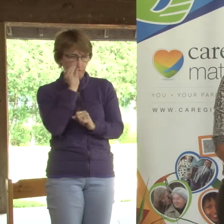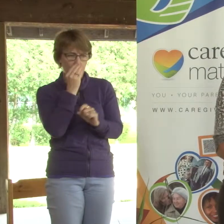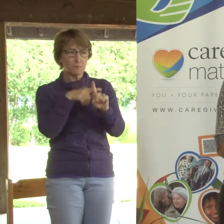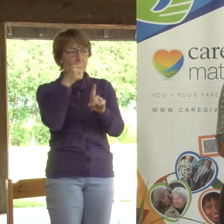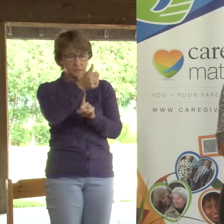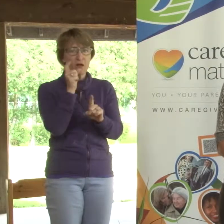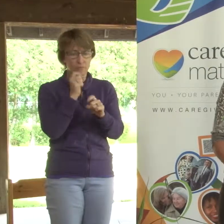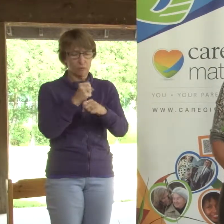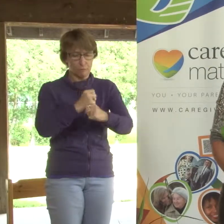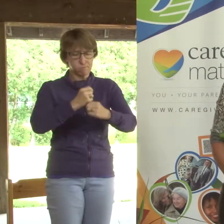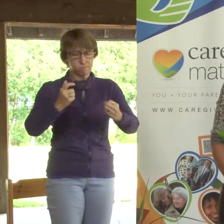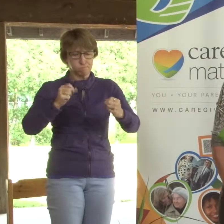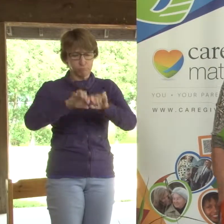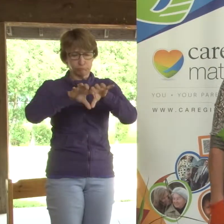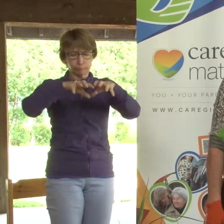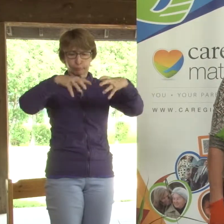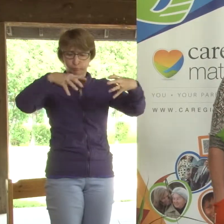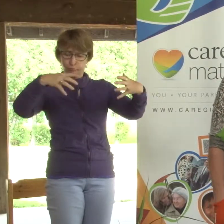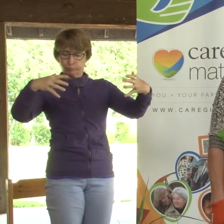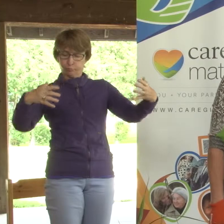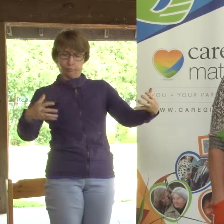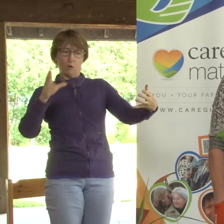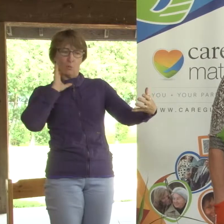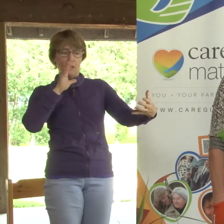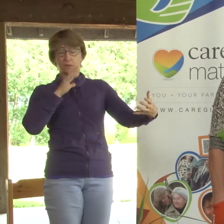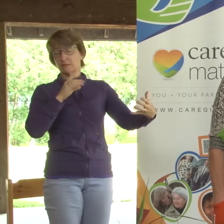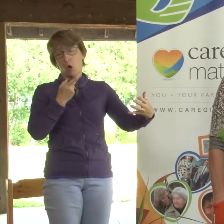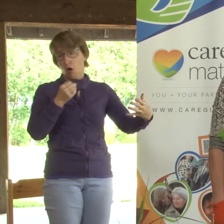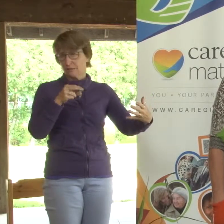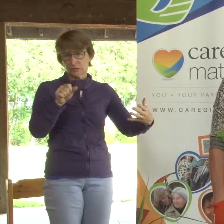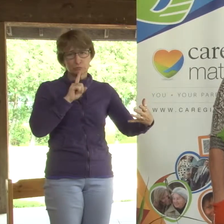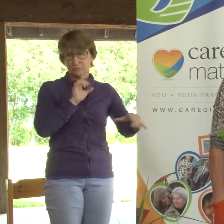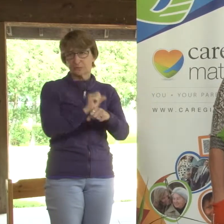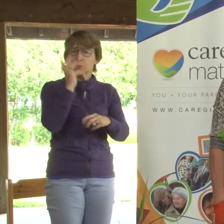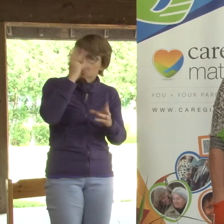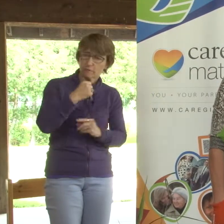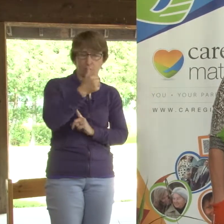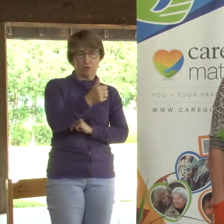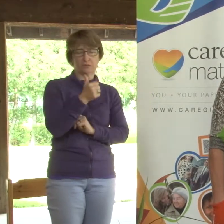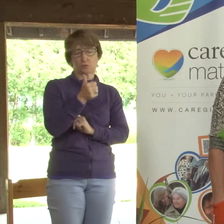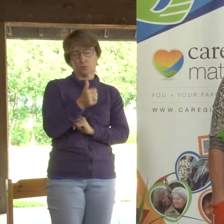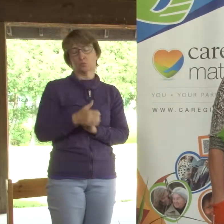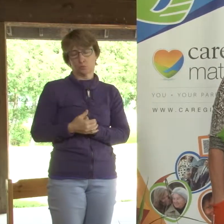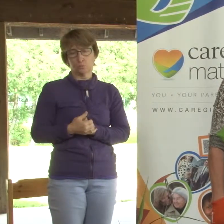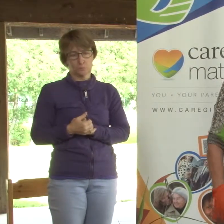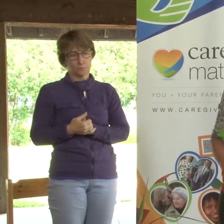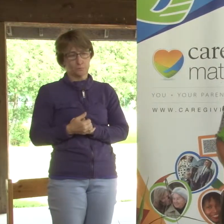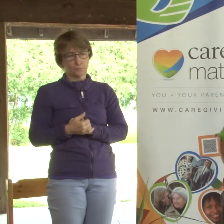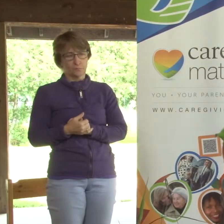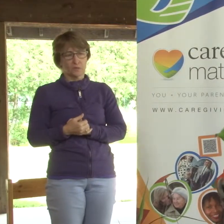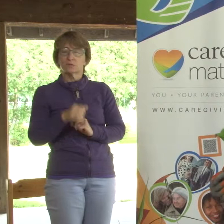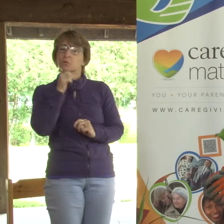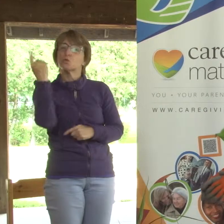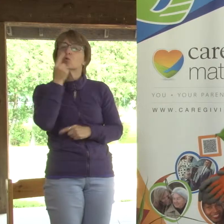and cascade, and I think it looks absolutely beautiful on its own as a single plant in a planter. So